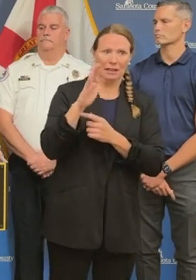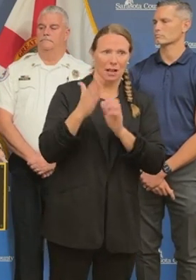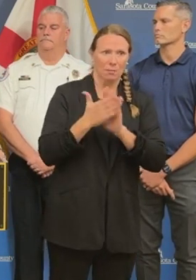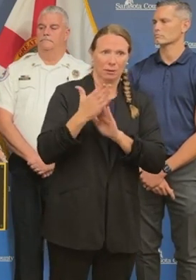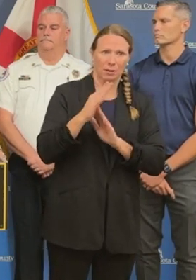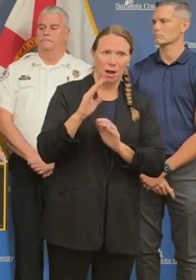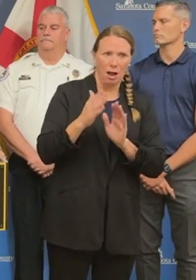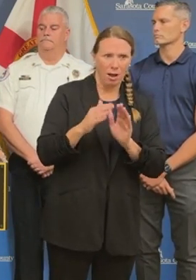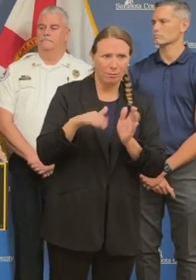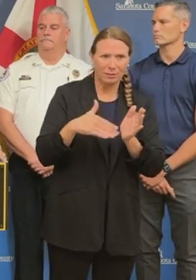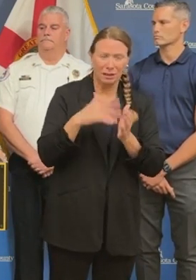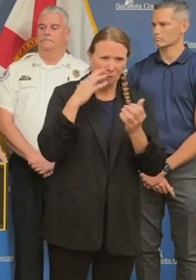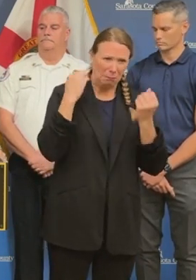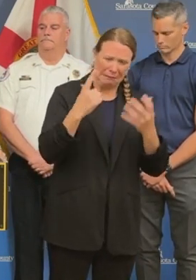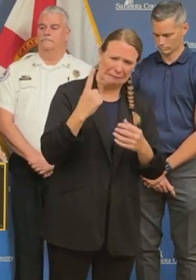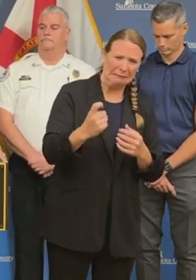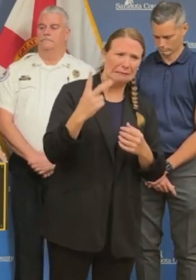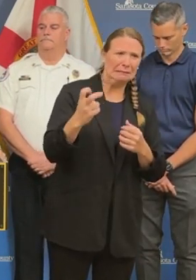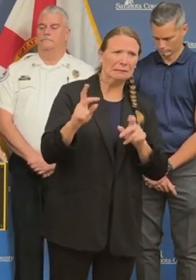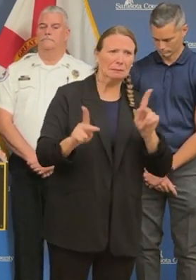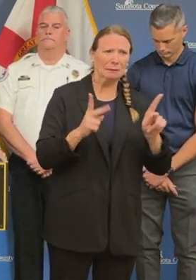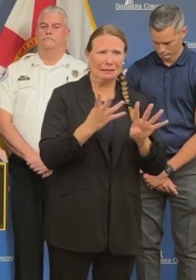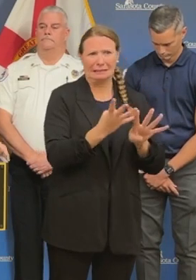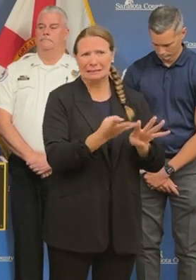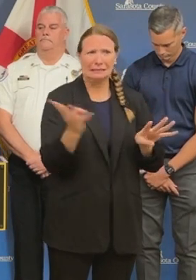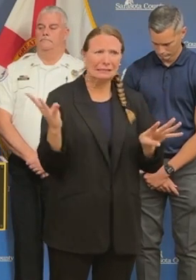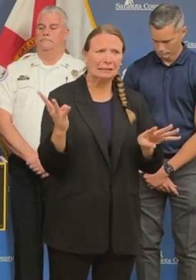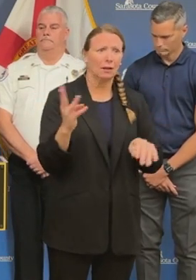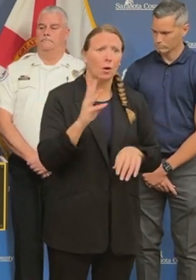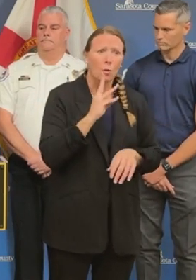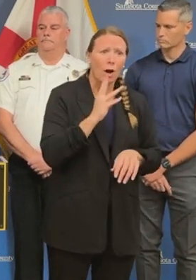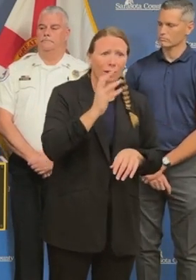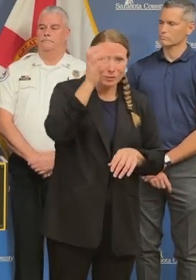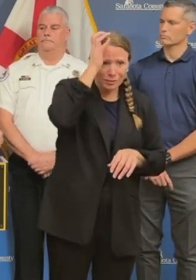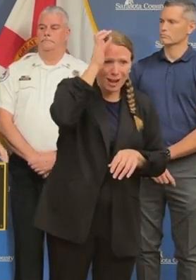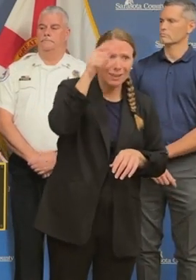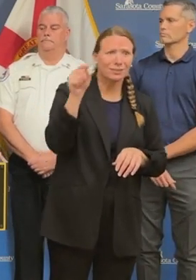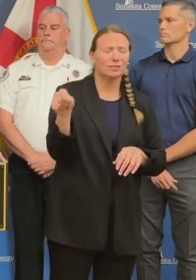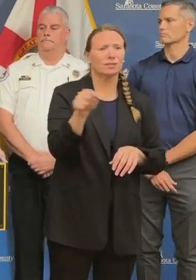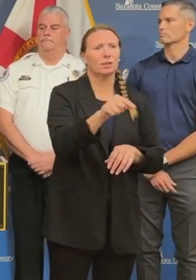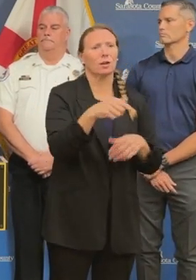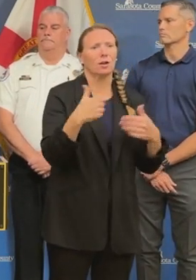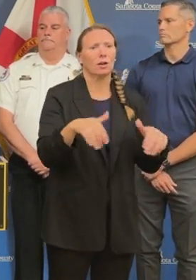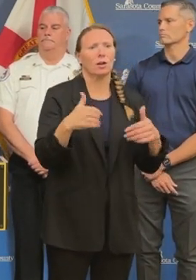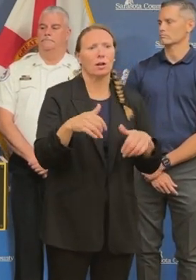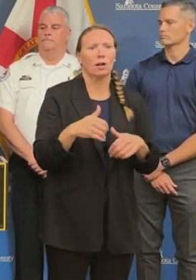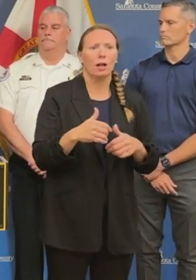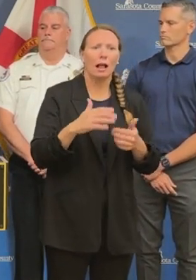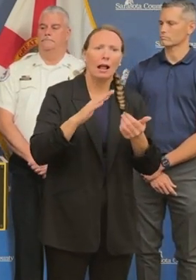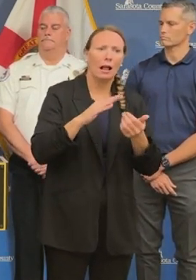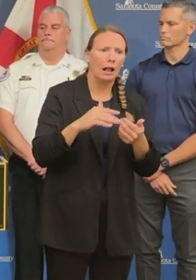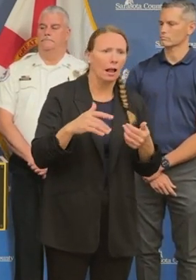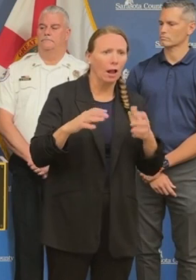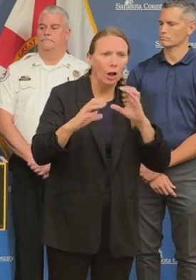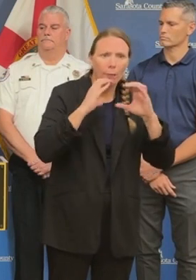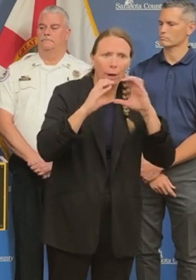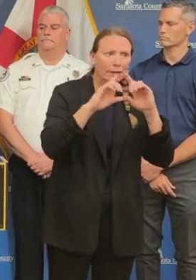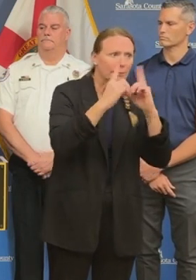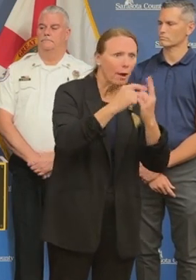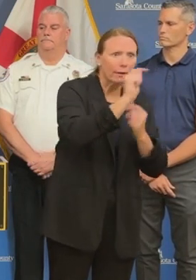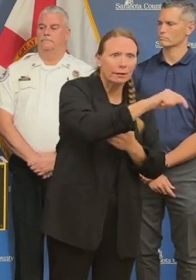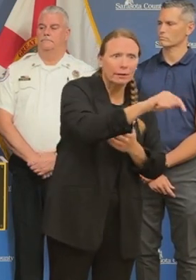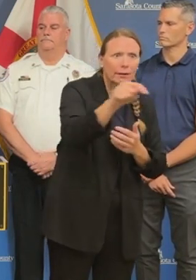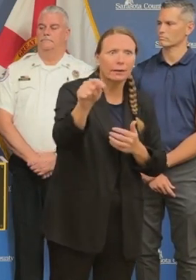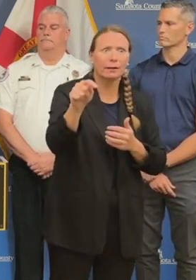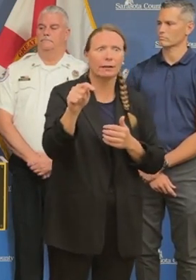folks, our public utilities, solid waste, our communications department. These folks have taken time away from